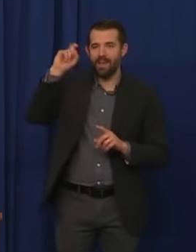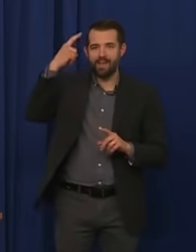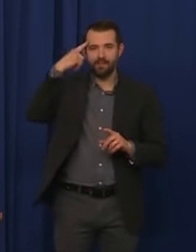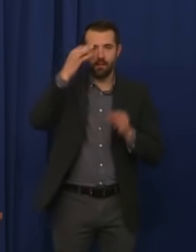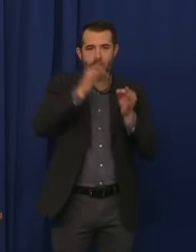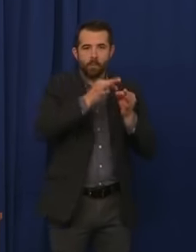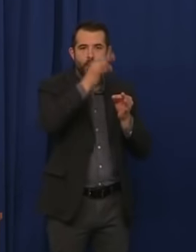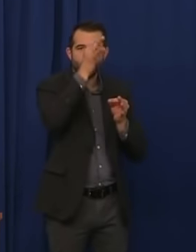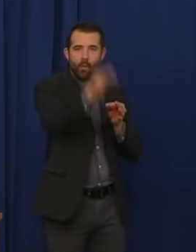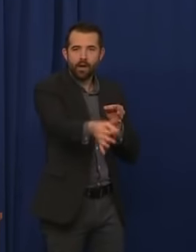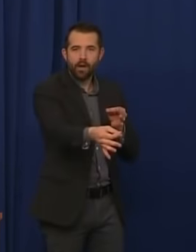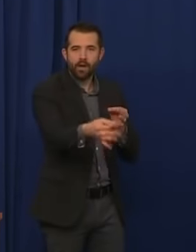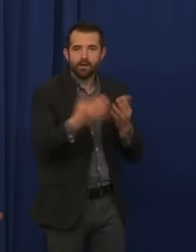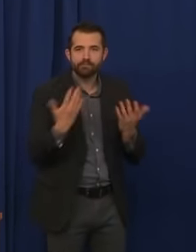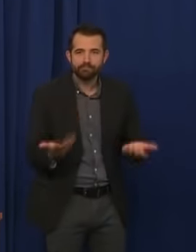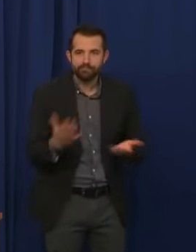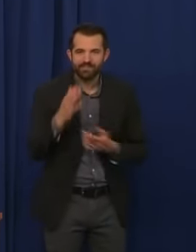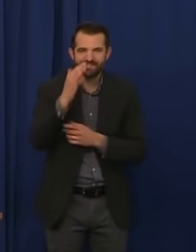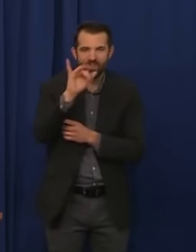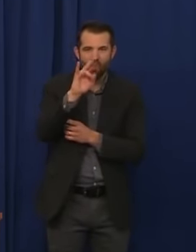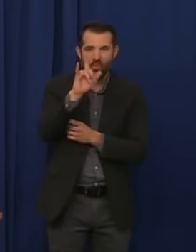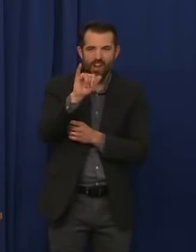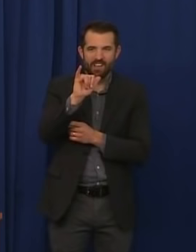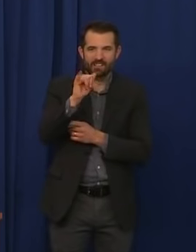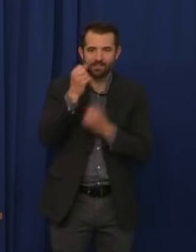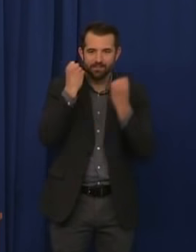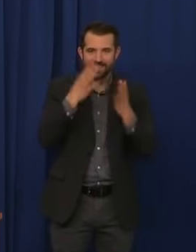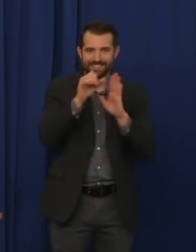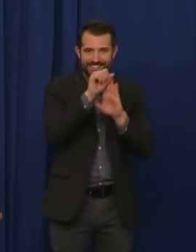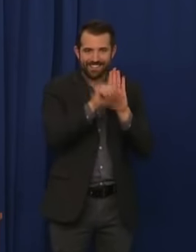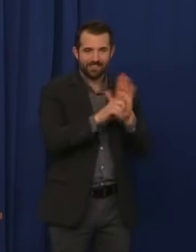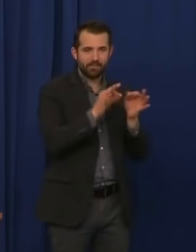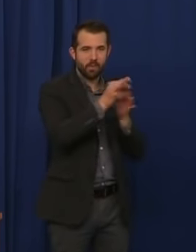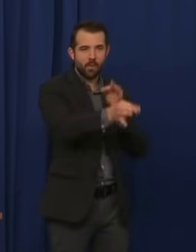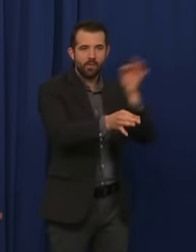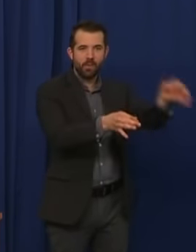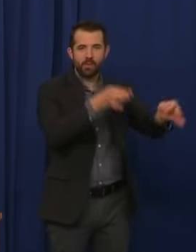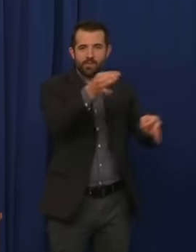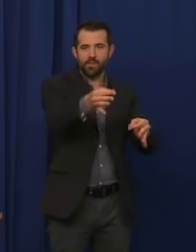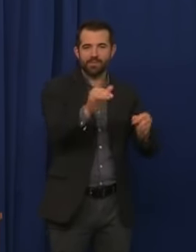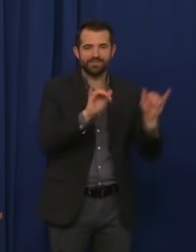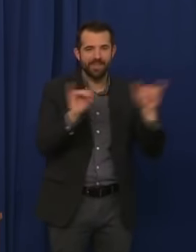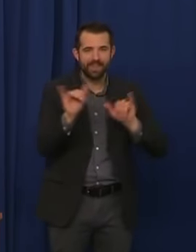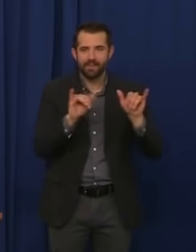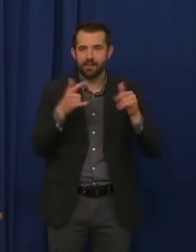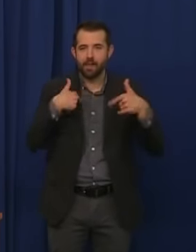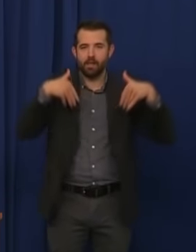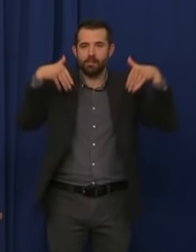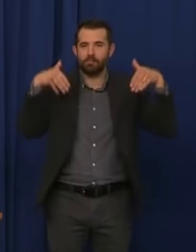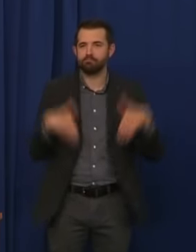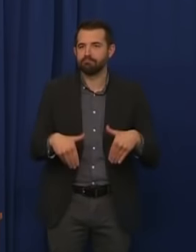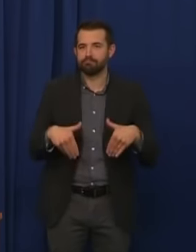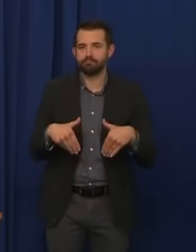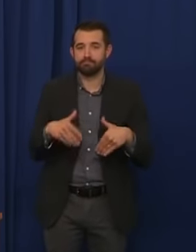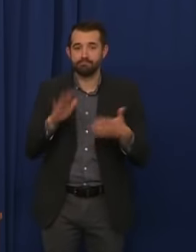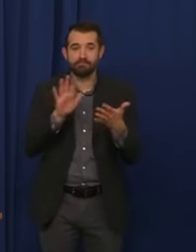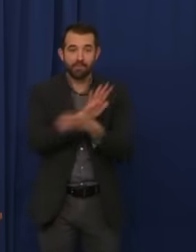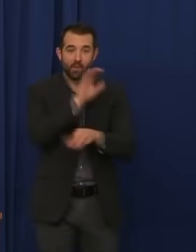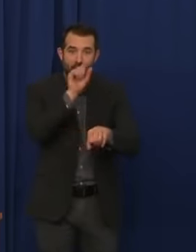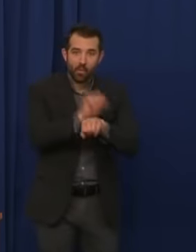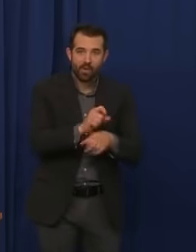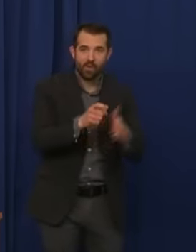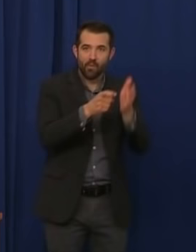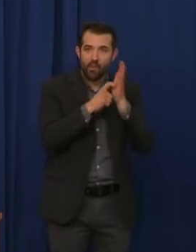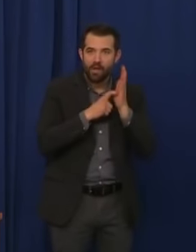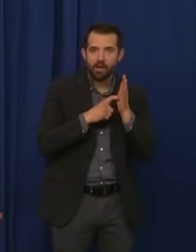deadline. And then, of course, most of the states did also. So getting the proper paperwork to assess what income level